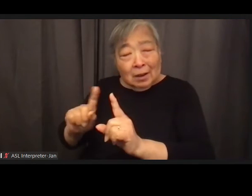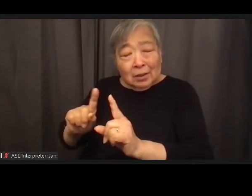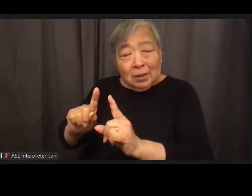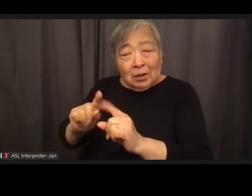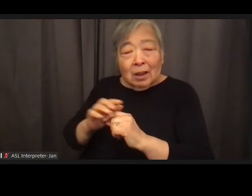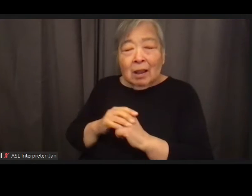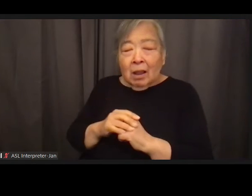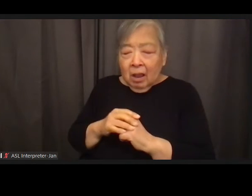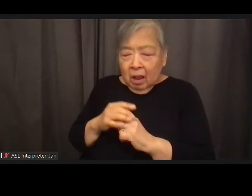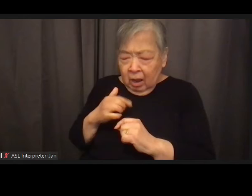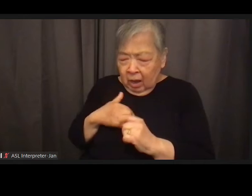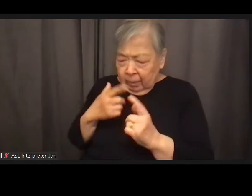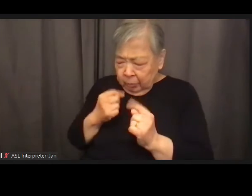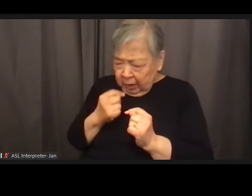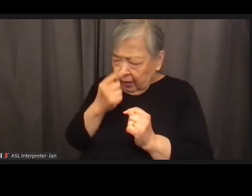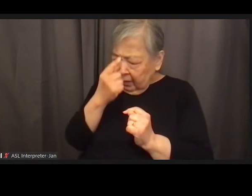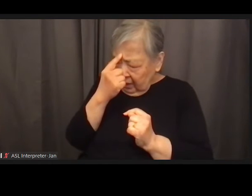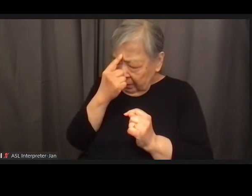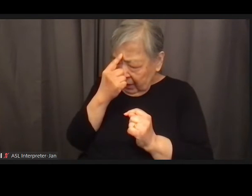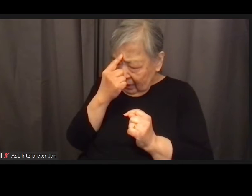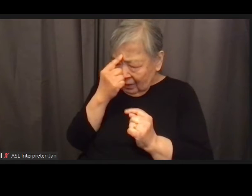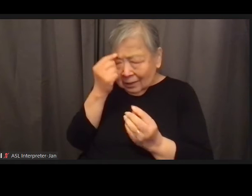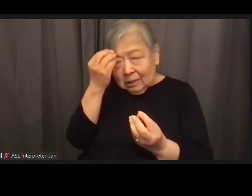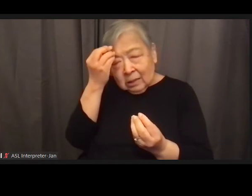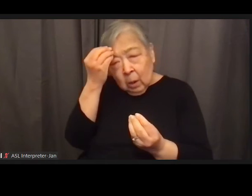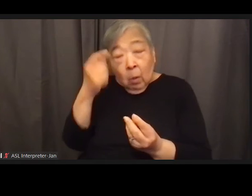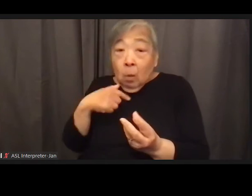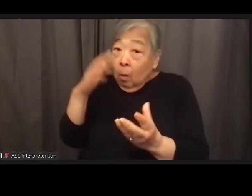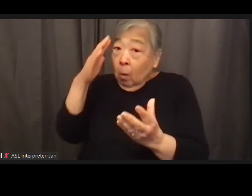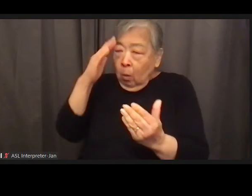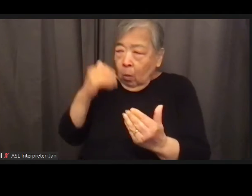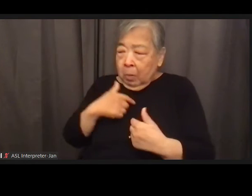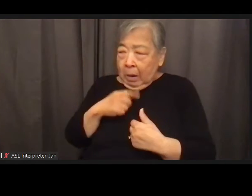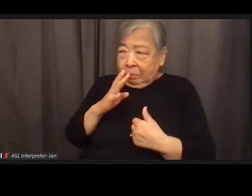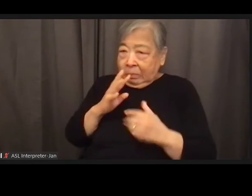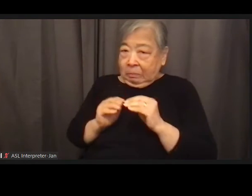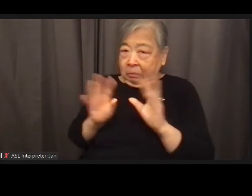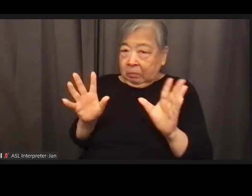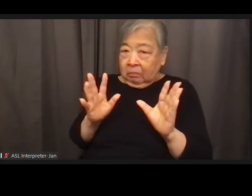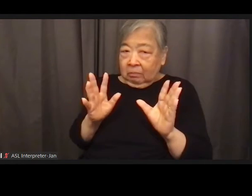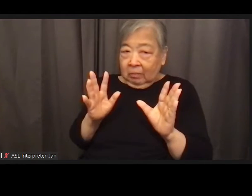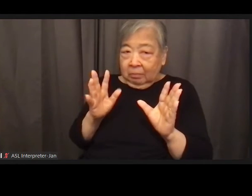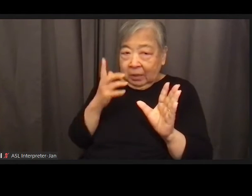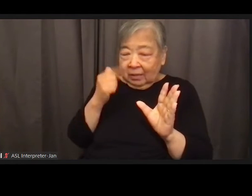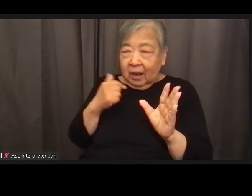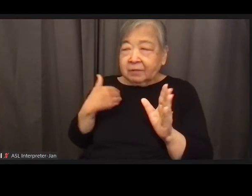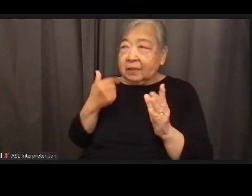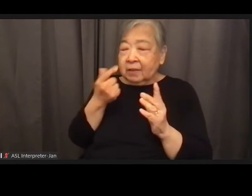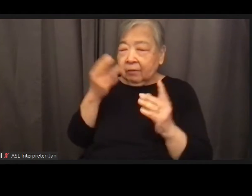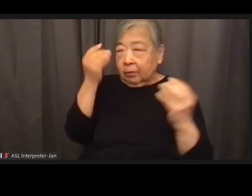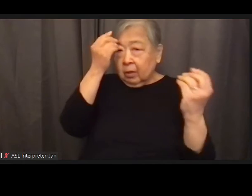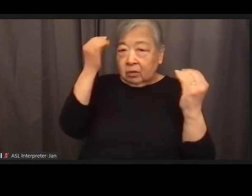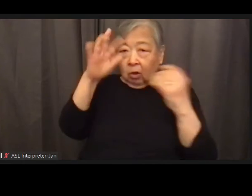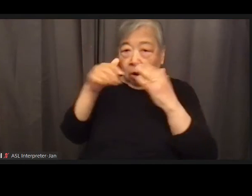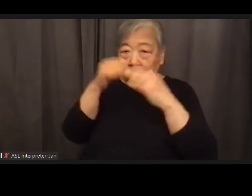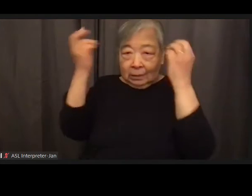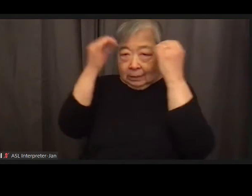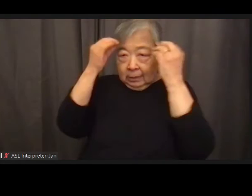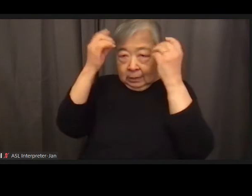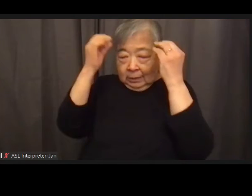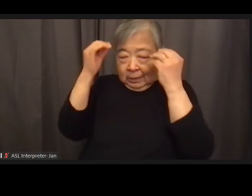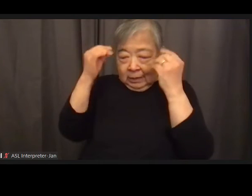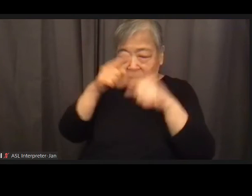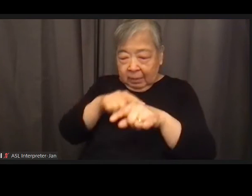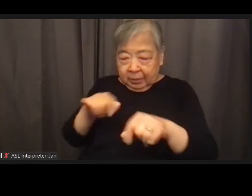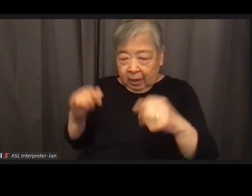I'm trying to think about it. I've been thinking about this and hope I'm coherent because I feel like I've got several thoughts all crashing together at the same